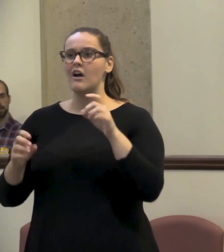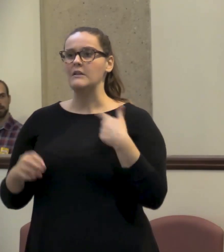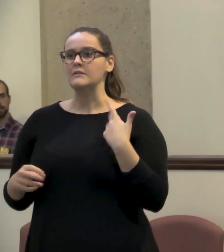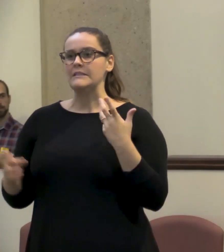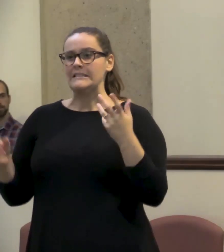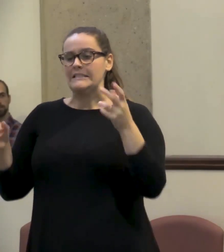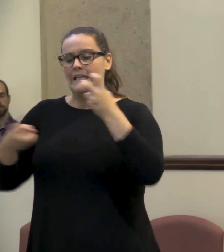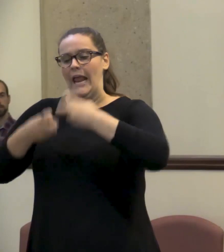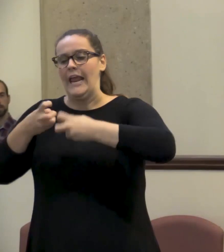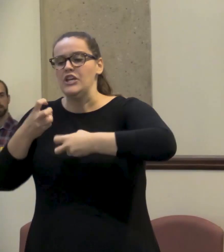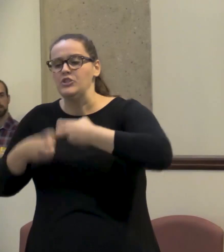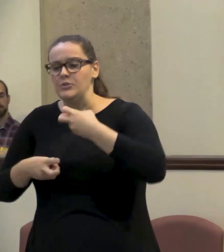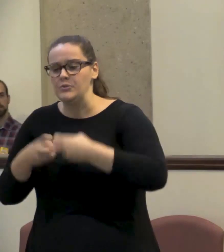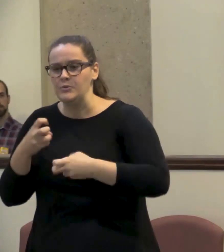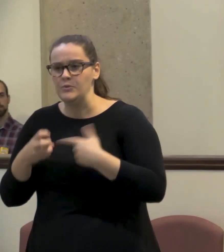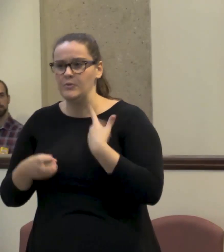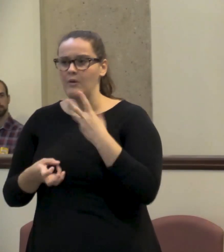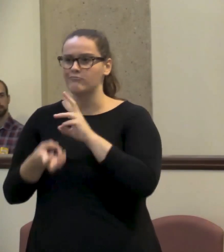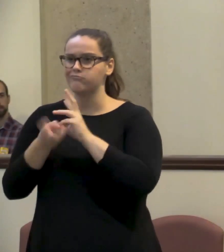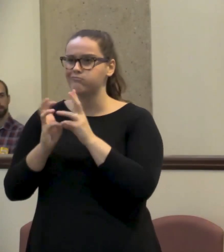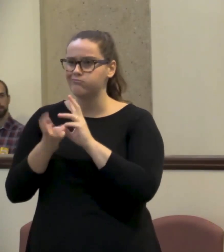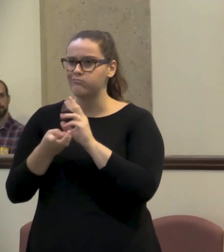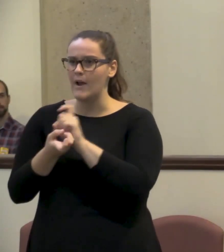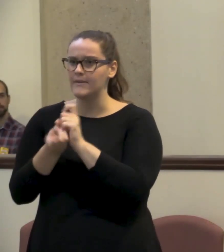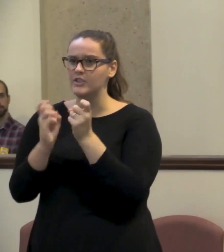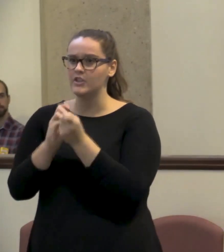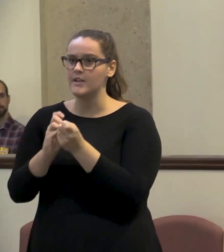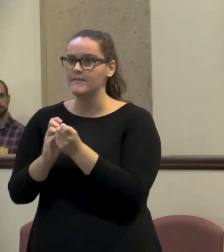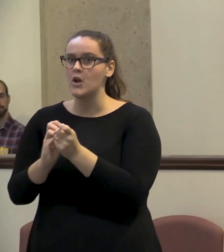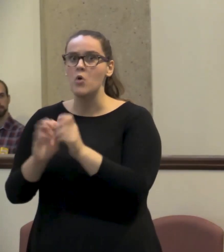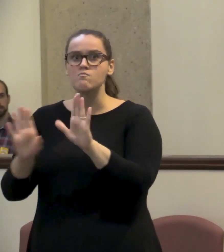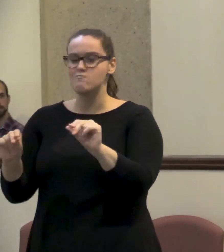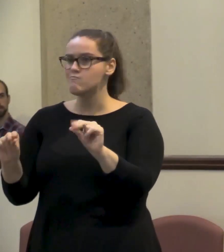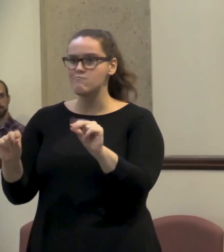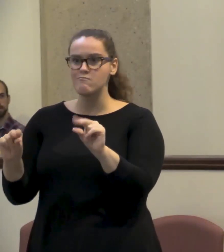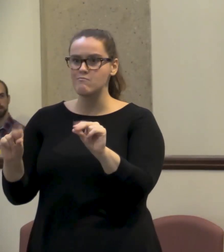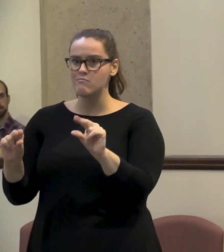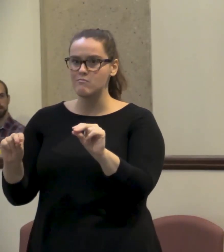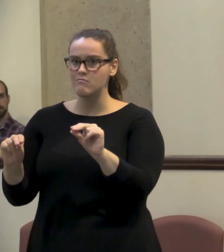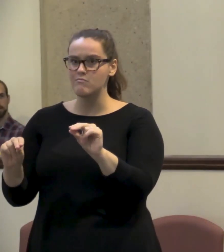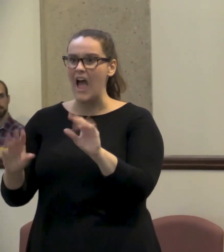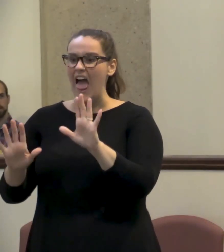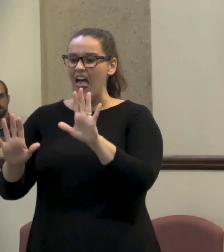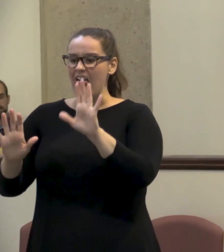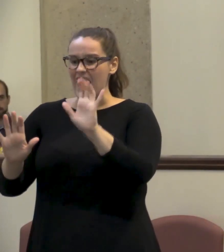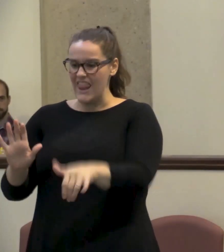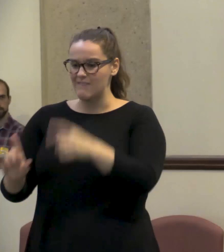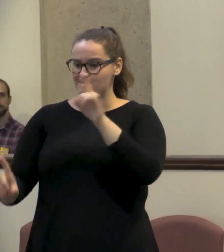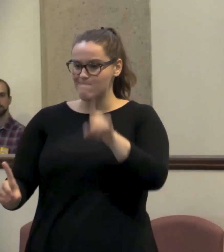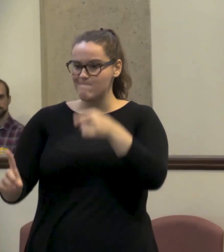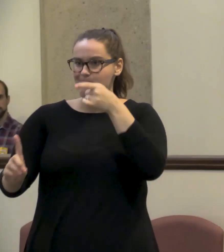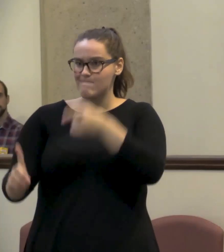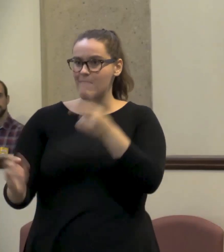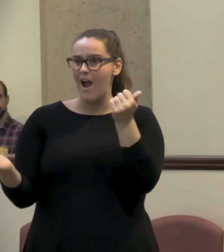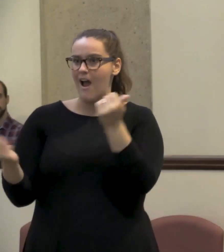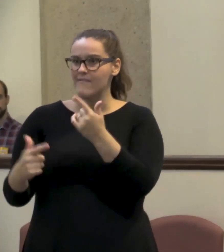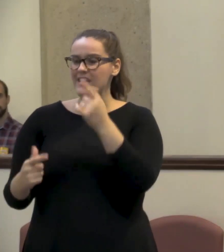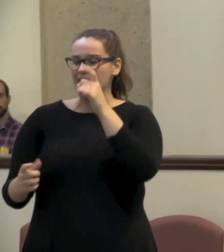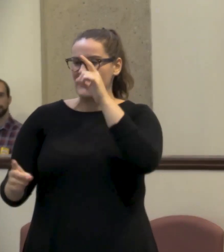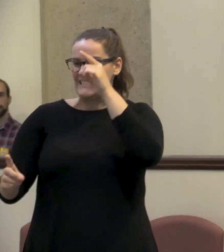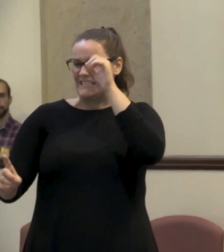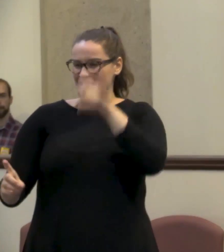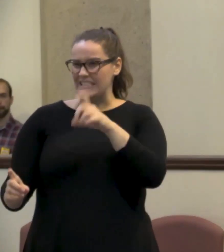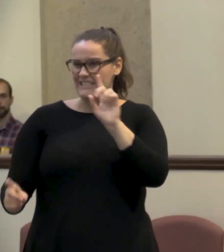issue. It's not an issue. It's the entire context within which we must address all of the issues of the